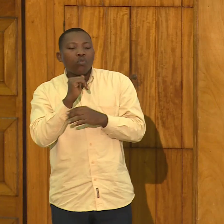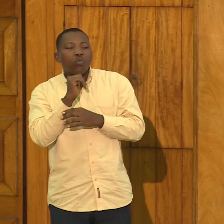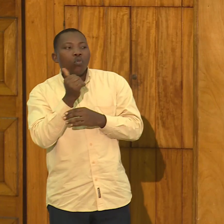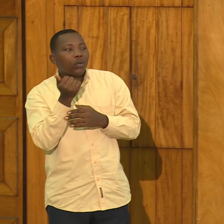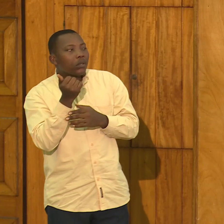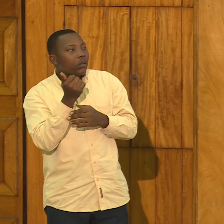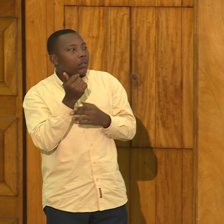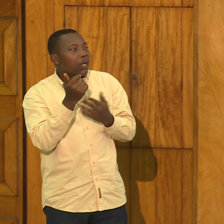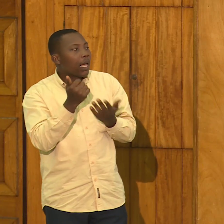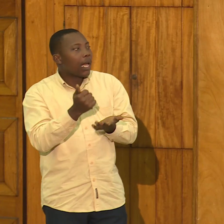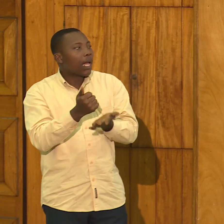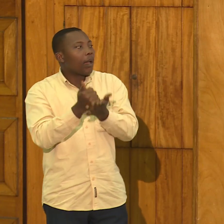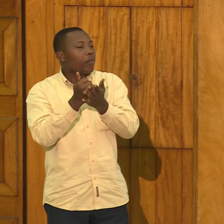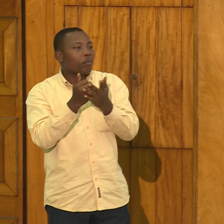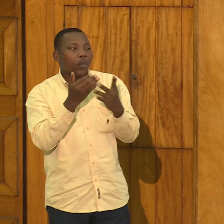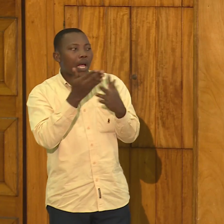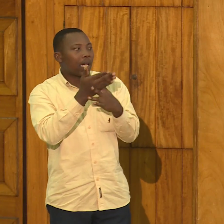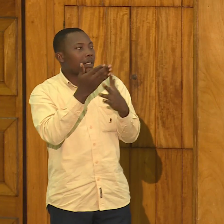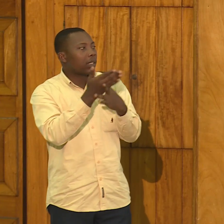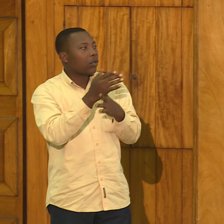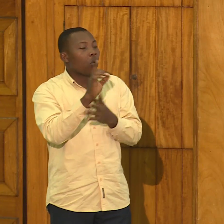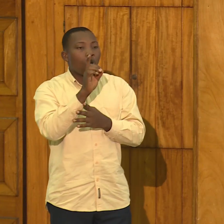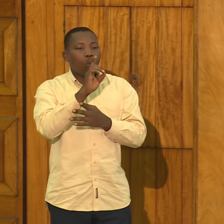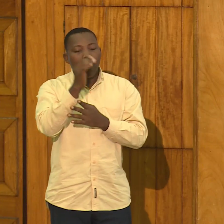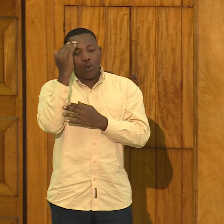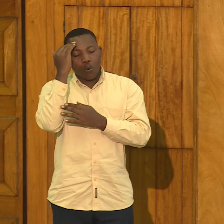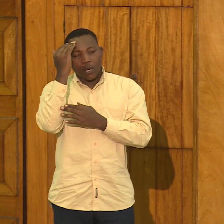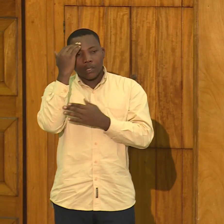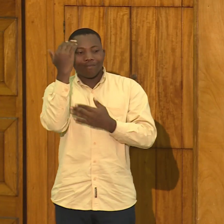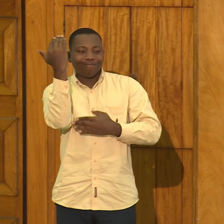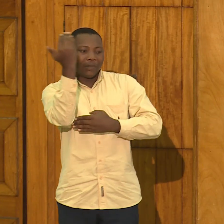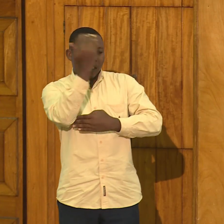equal access when knowledge is a barrier.